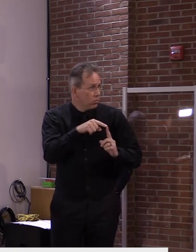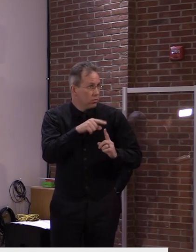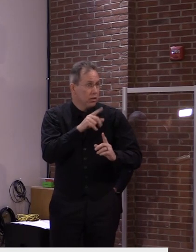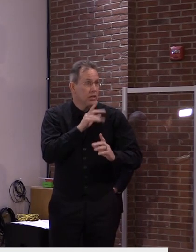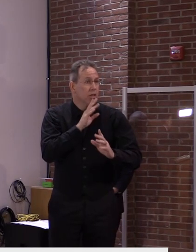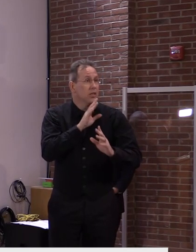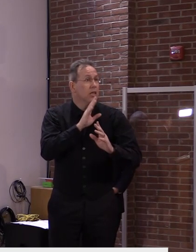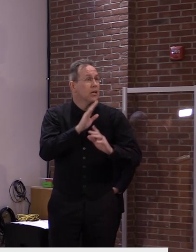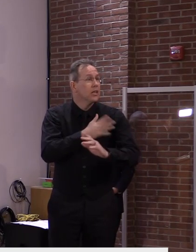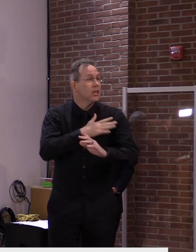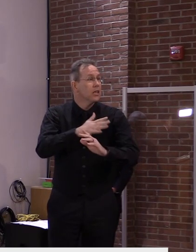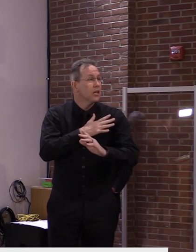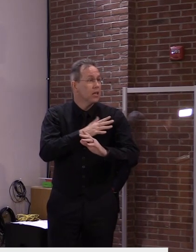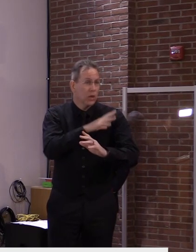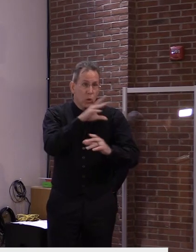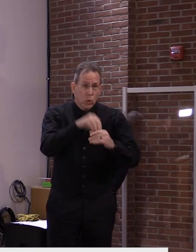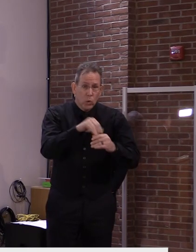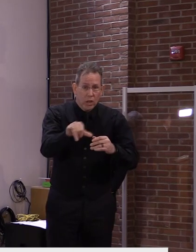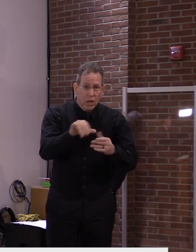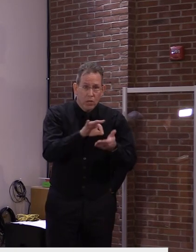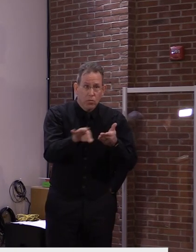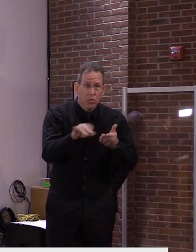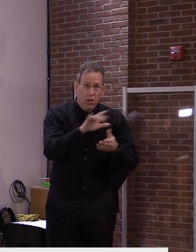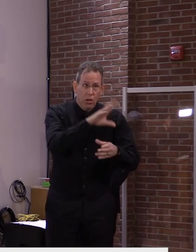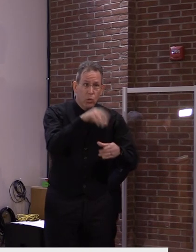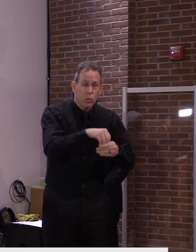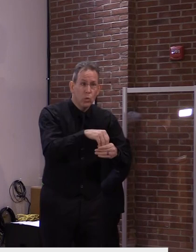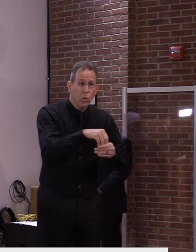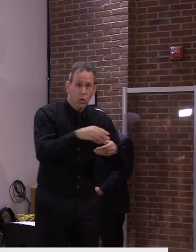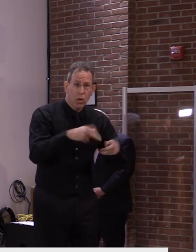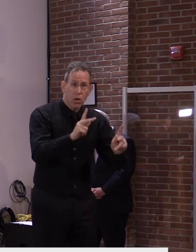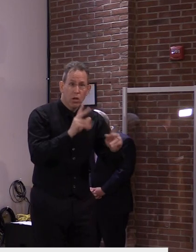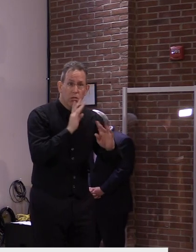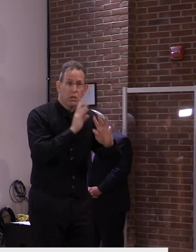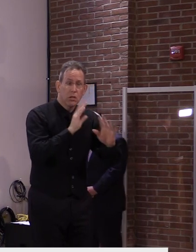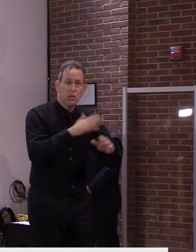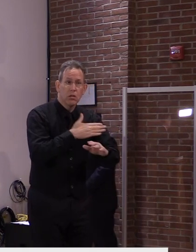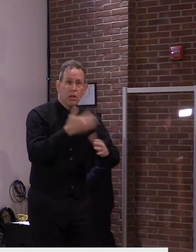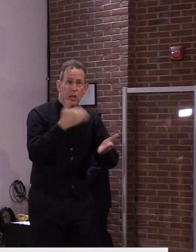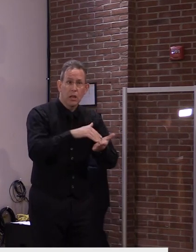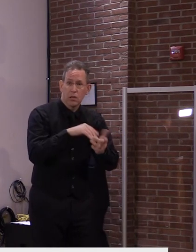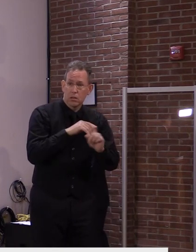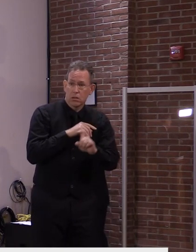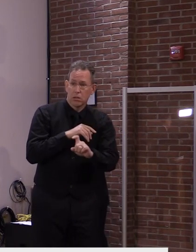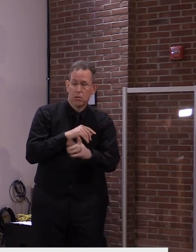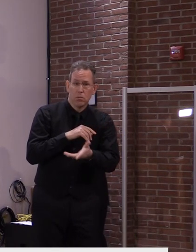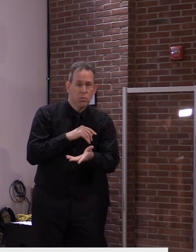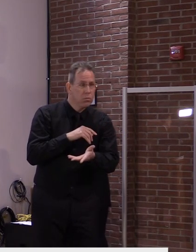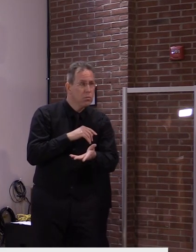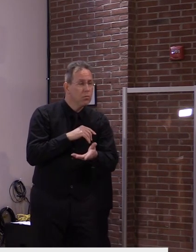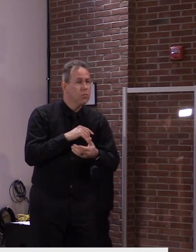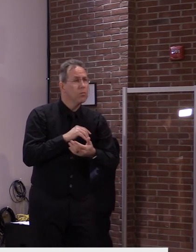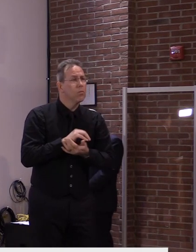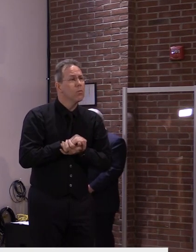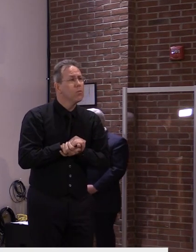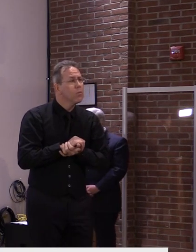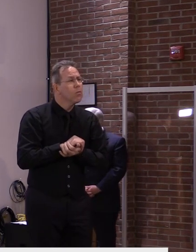you decide to do to allow or continue